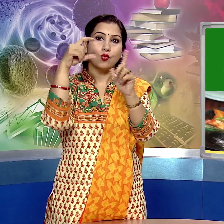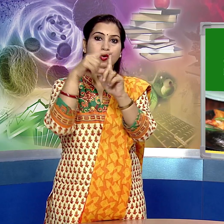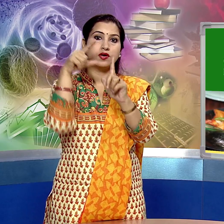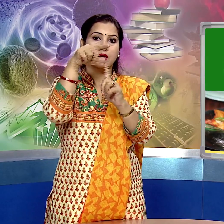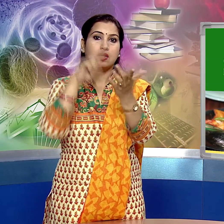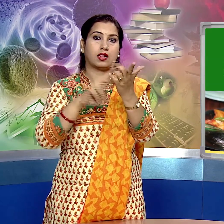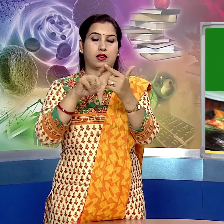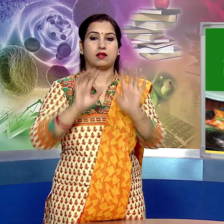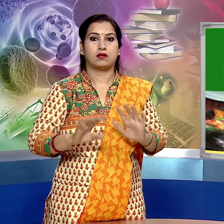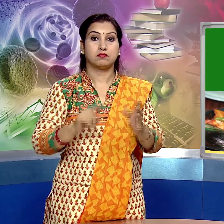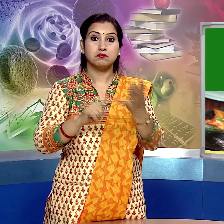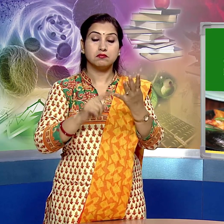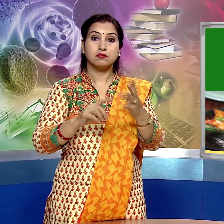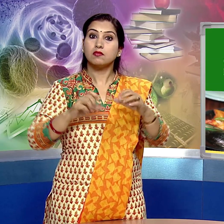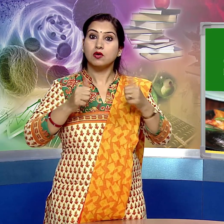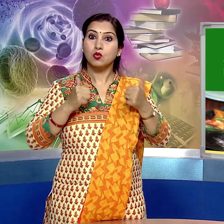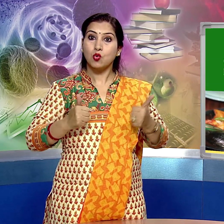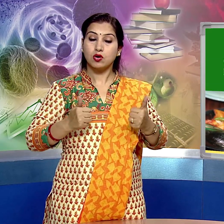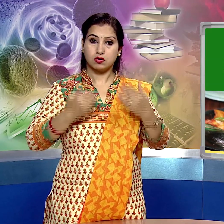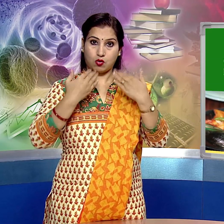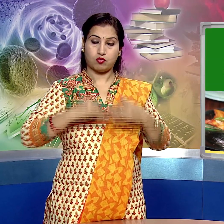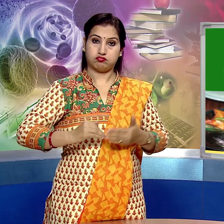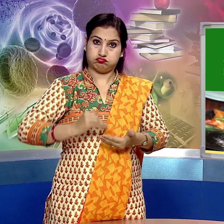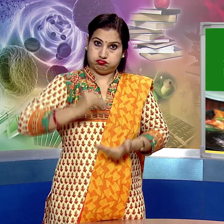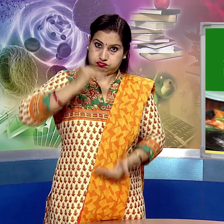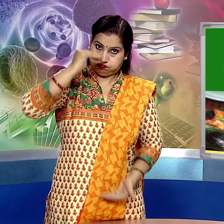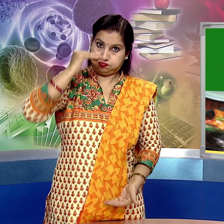Iodine is good for our growth of our body,